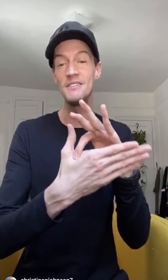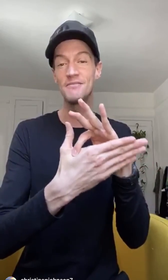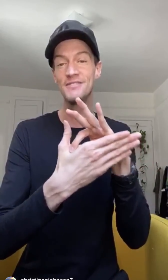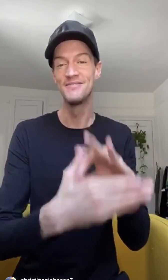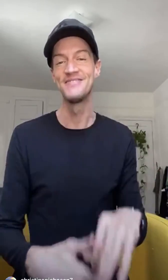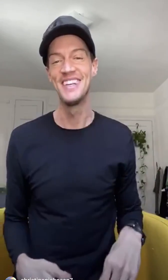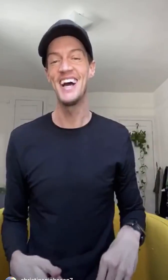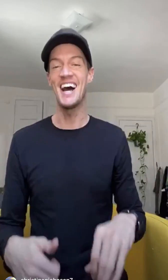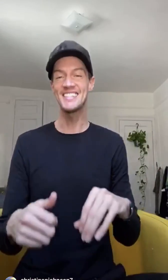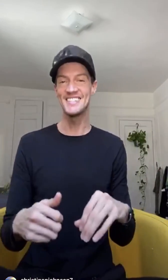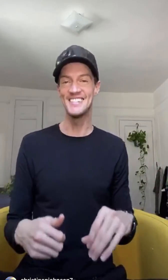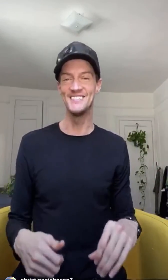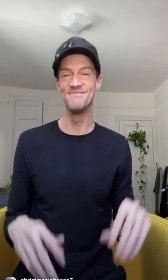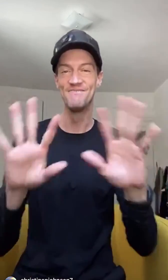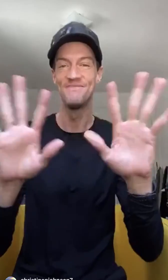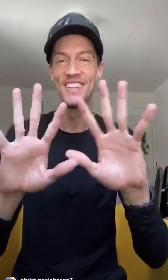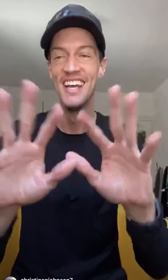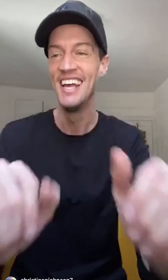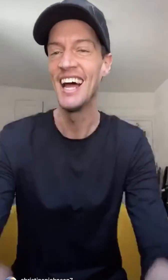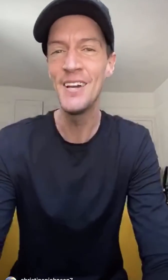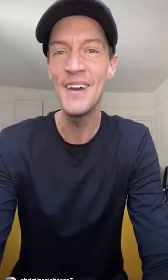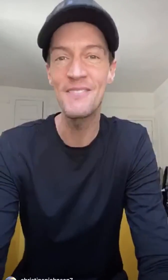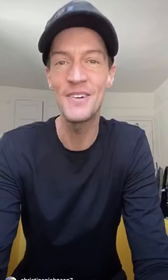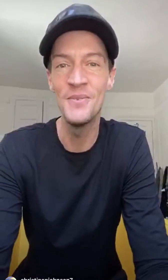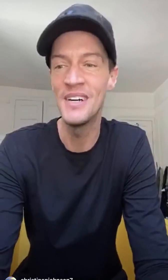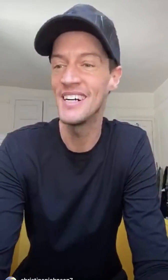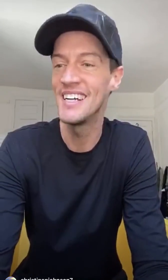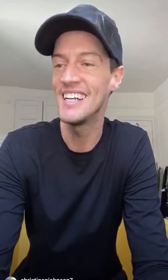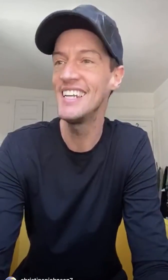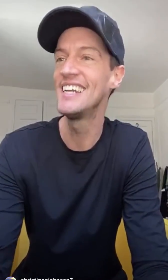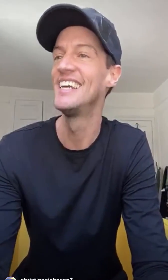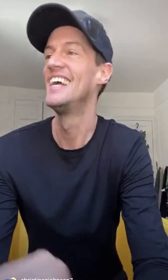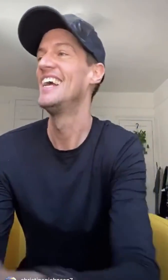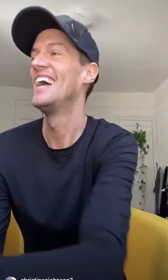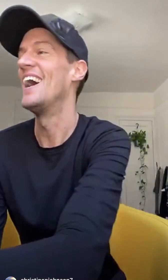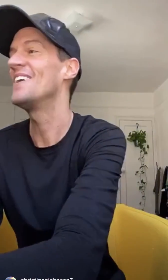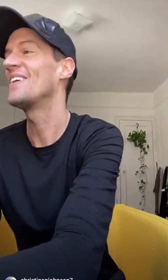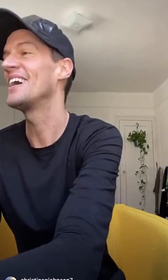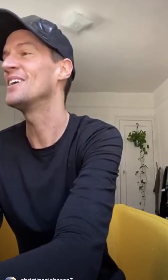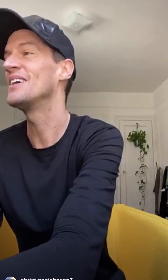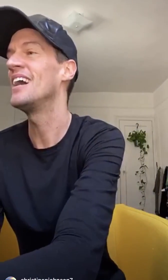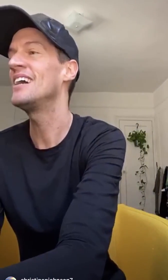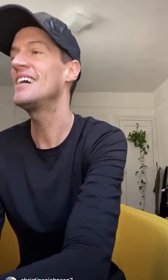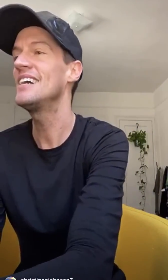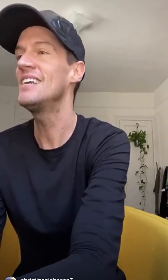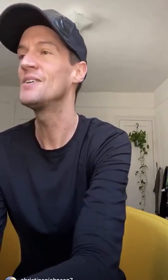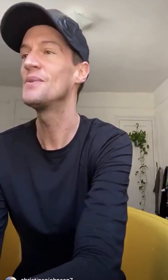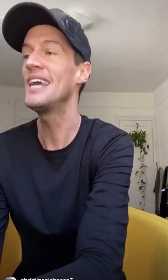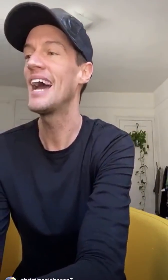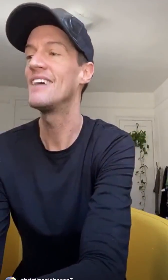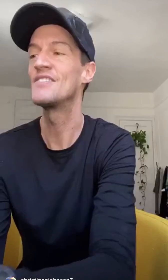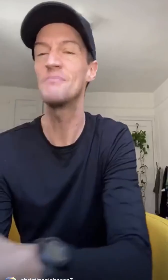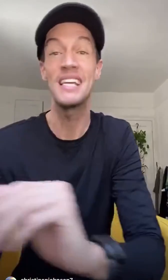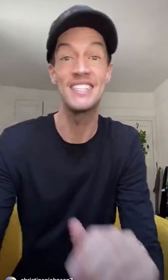Lunch. Show me dinner. Come on, show me dinner. And what's for dinner? Maybe we'll have some beef or